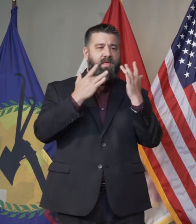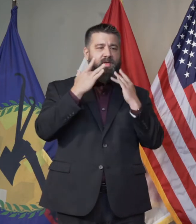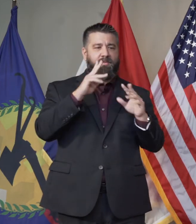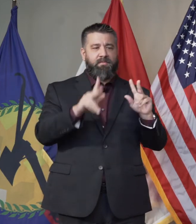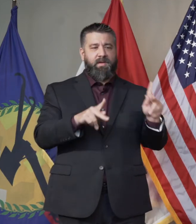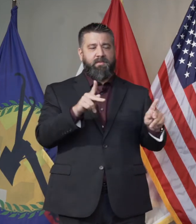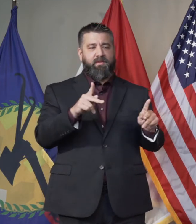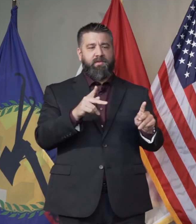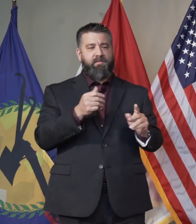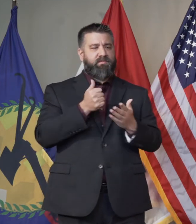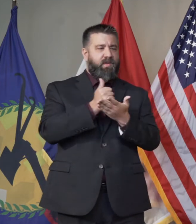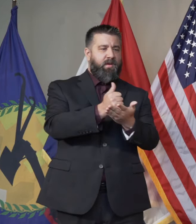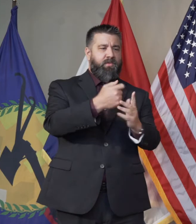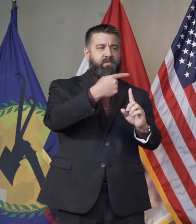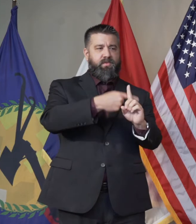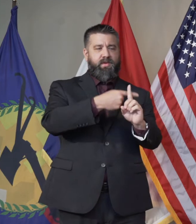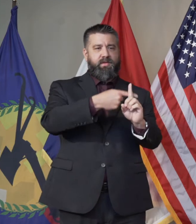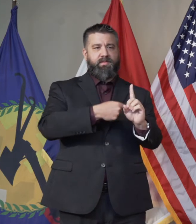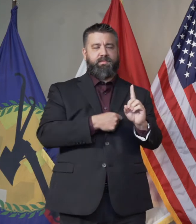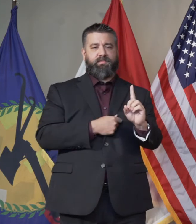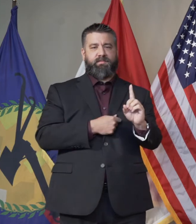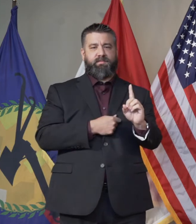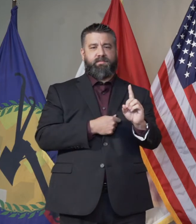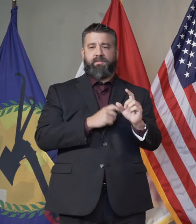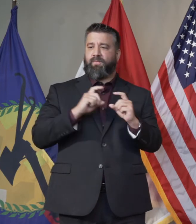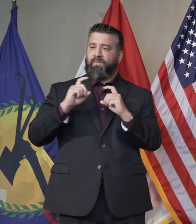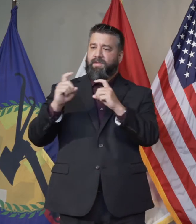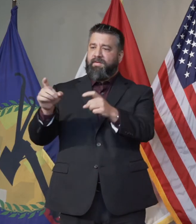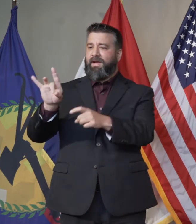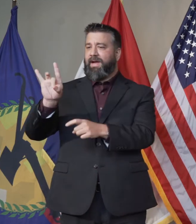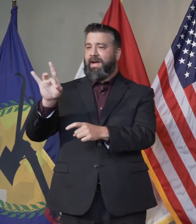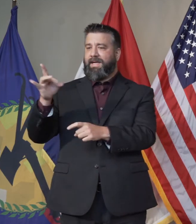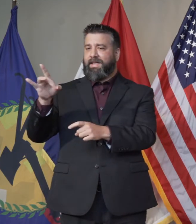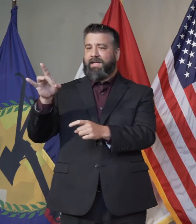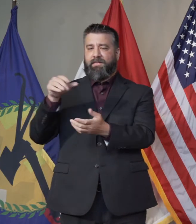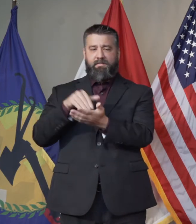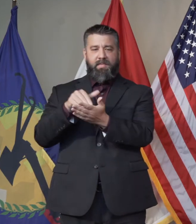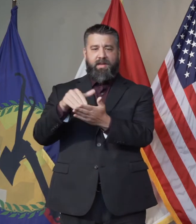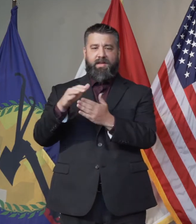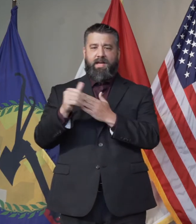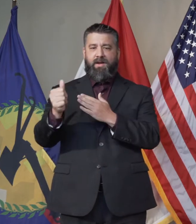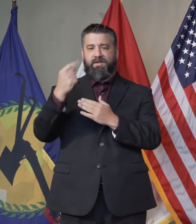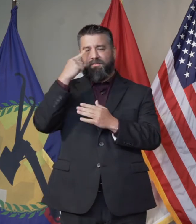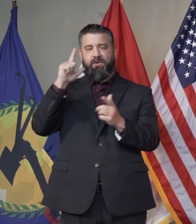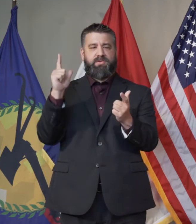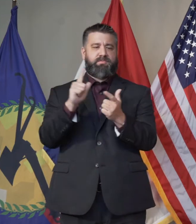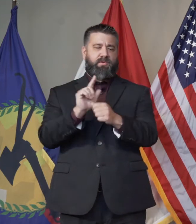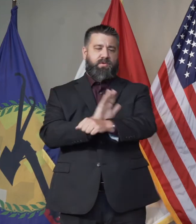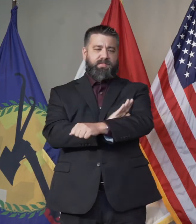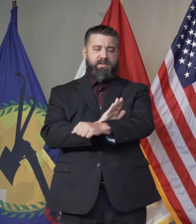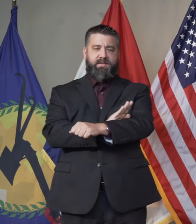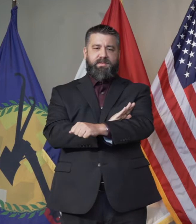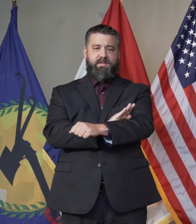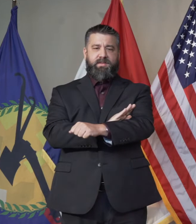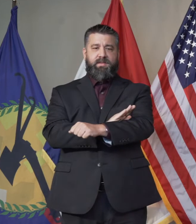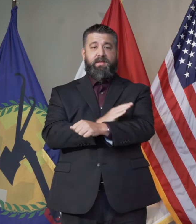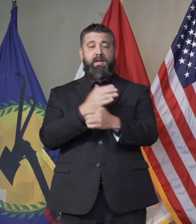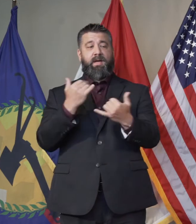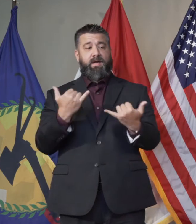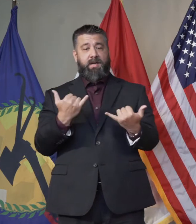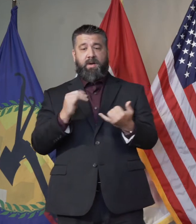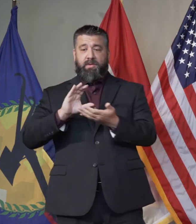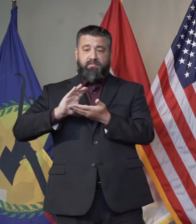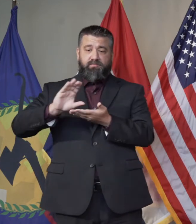issued almost $18 million of small business grants, and we're in the process of issuing support to our municipalities for their